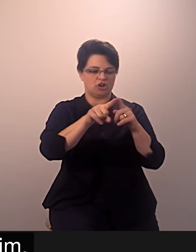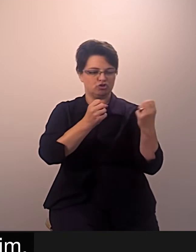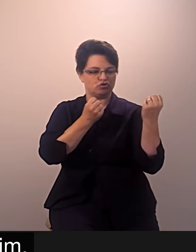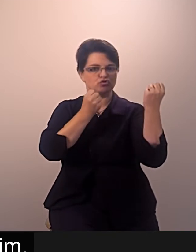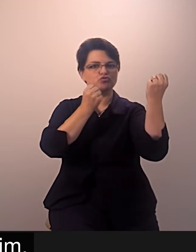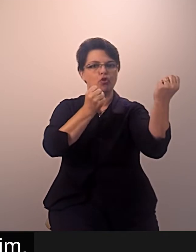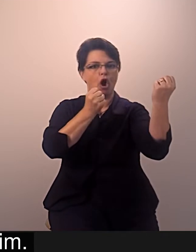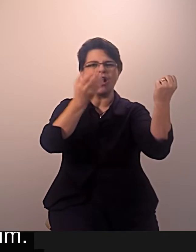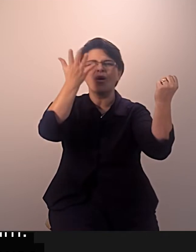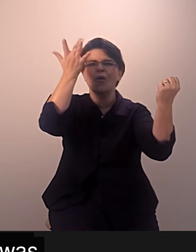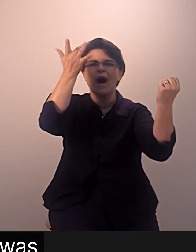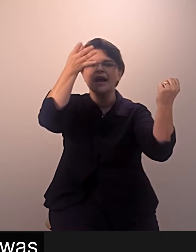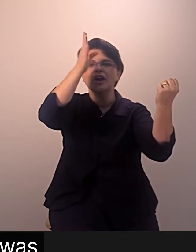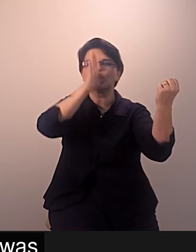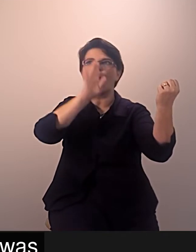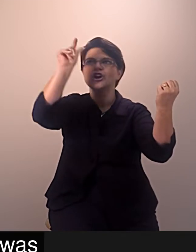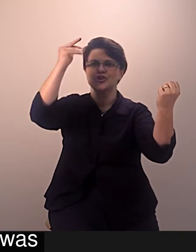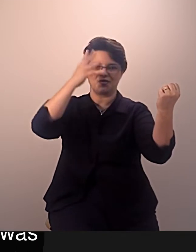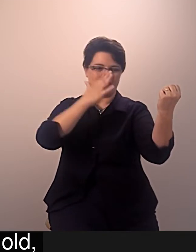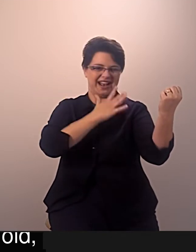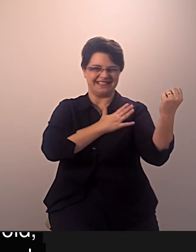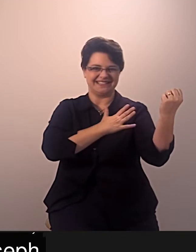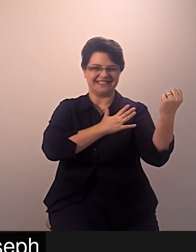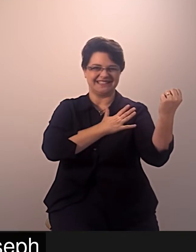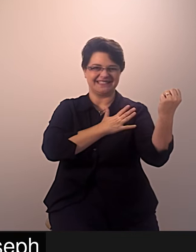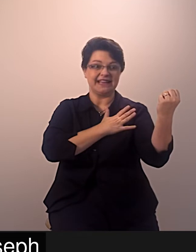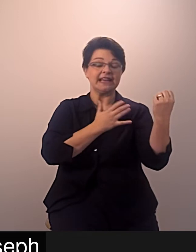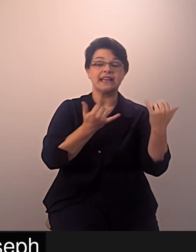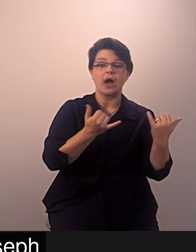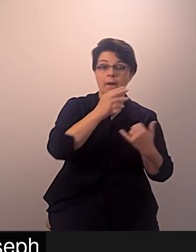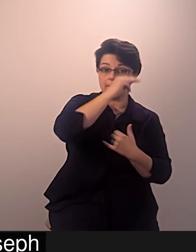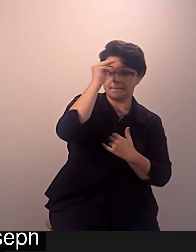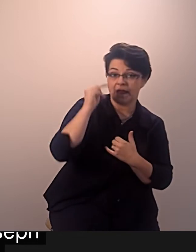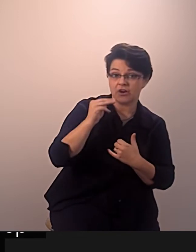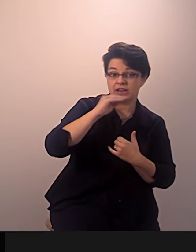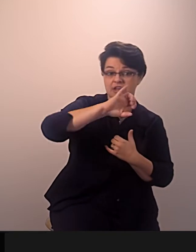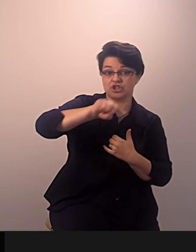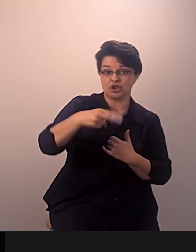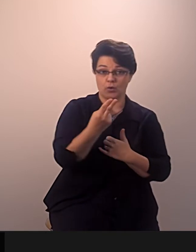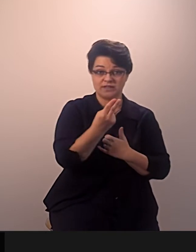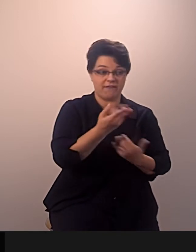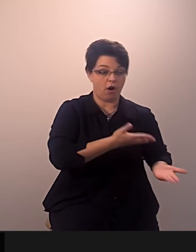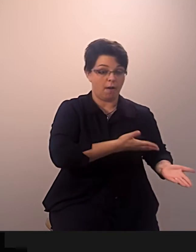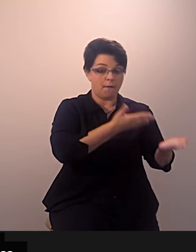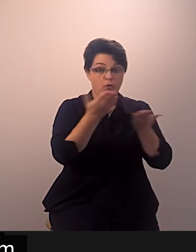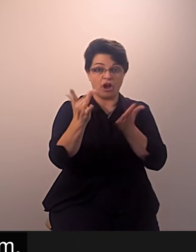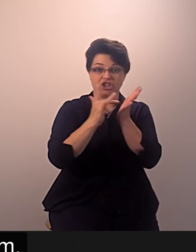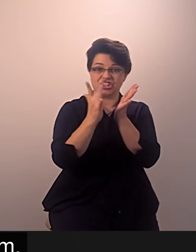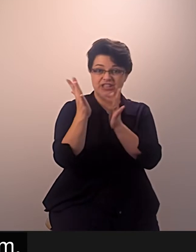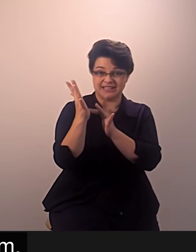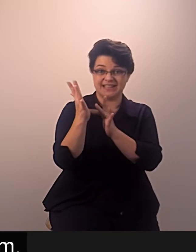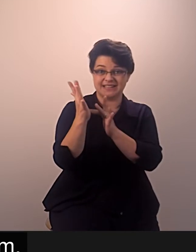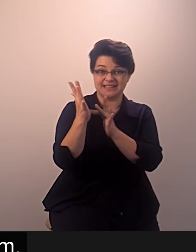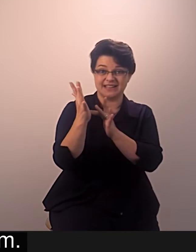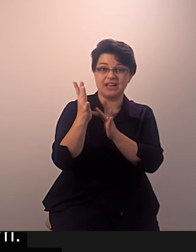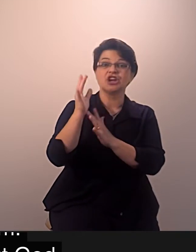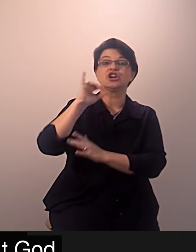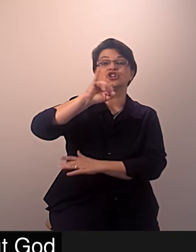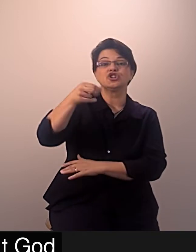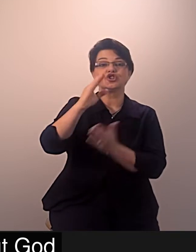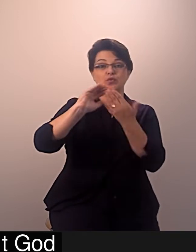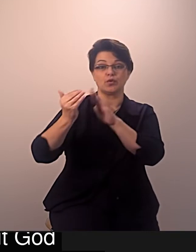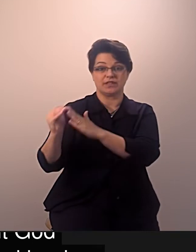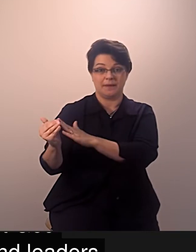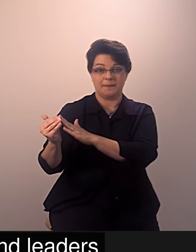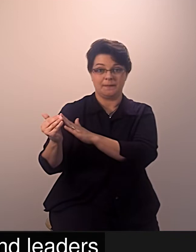Jesus was 12 years old, Mary and Joseph took him to Jerusalem. He talked about God with the teachers and leaders